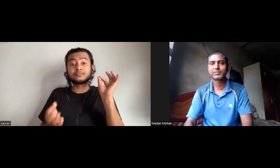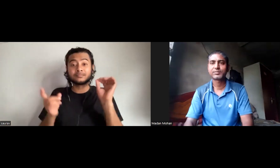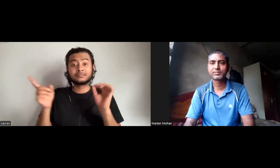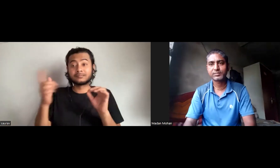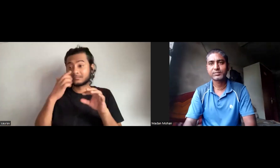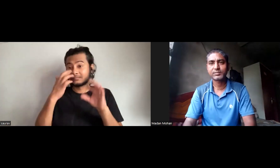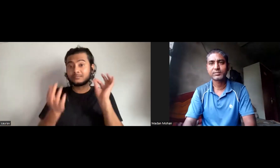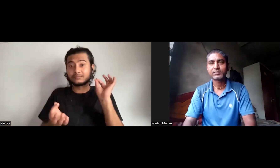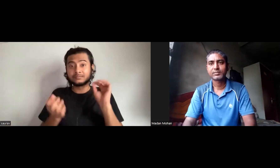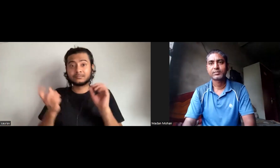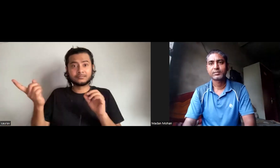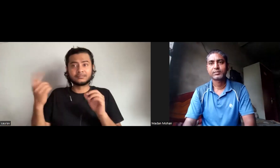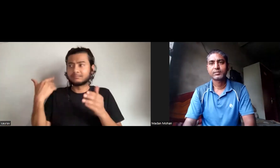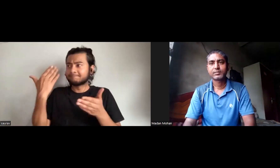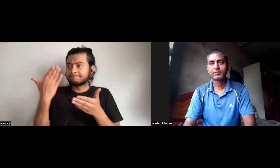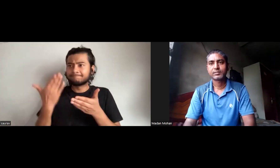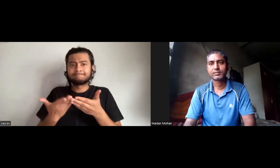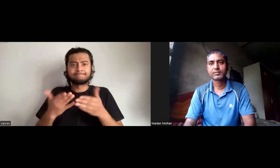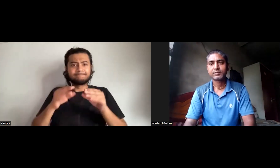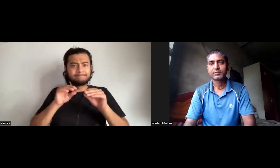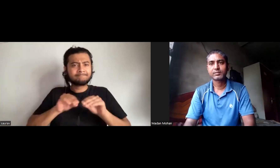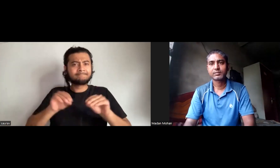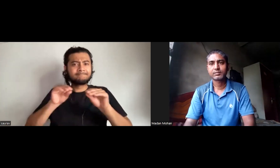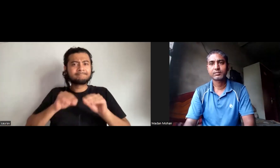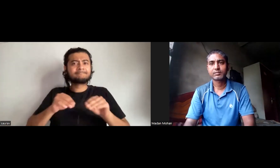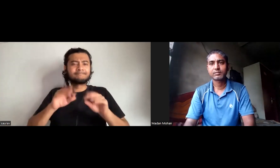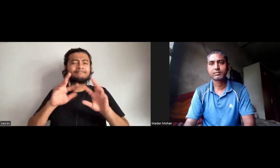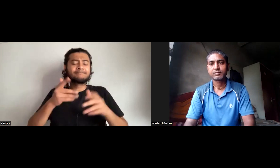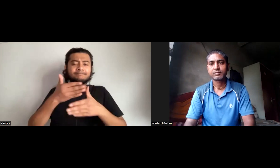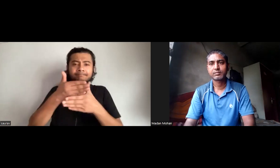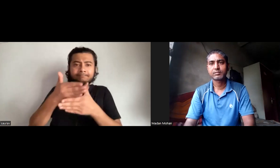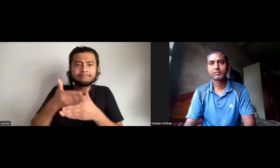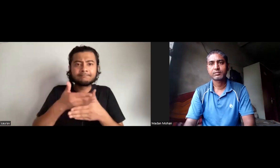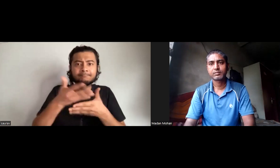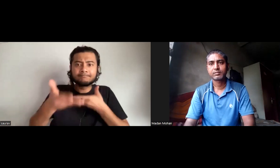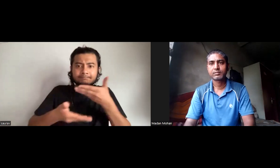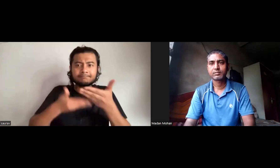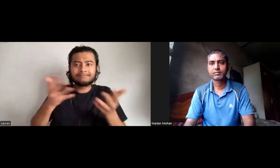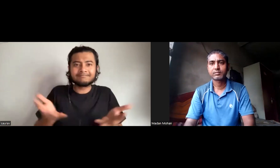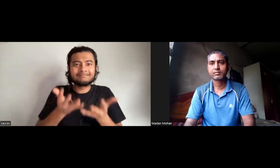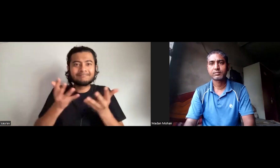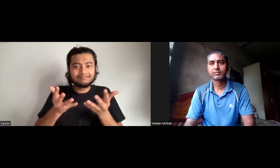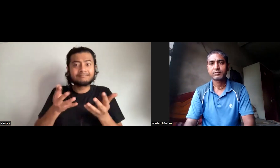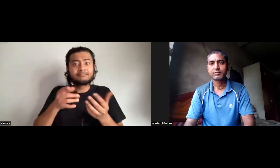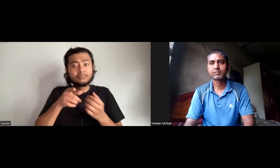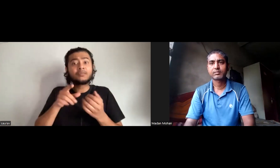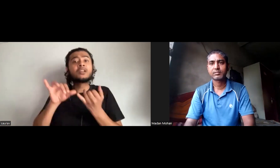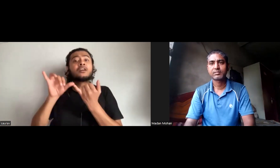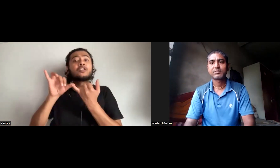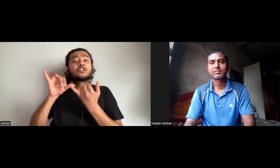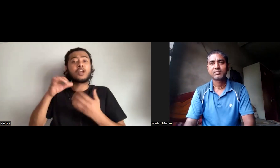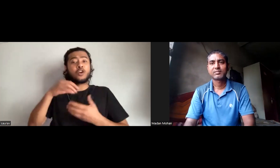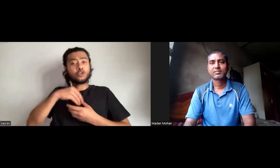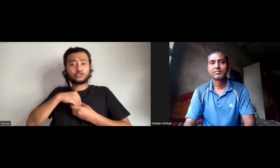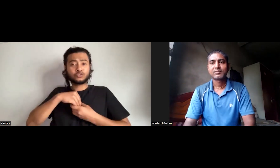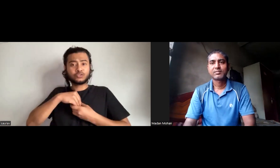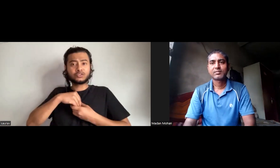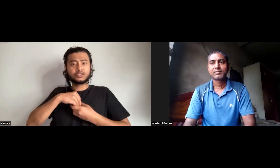of you, after you couple of years, you should start spreading Krishna consciousness to other people. You should start preaching like how